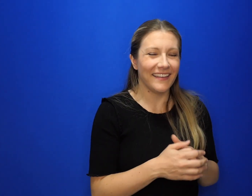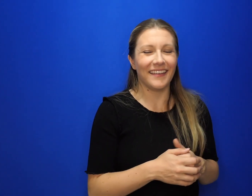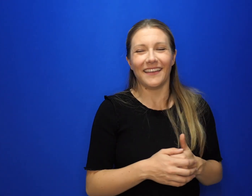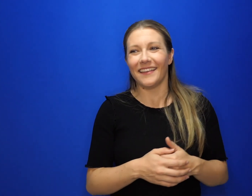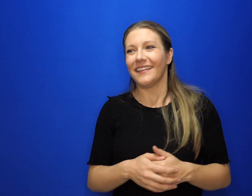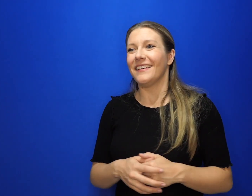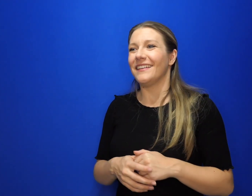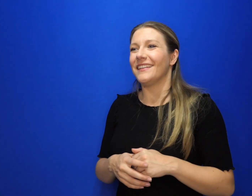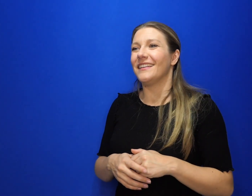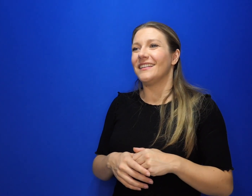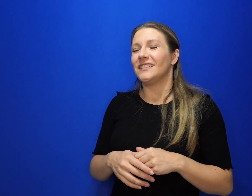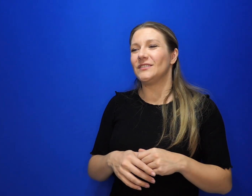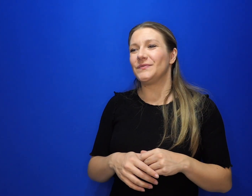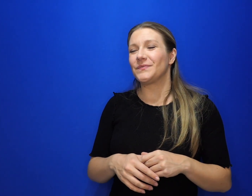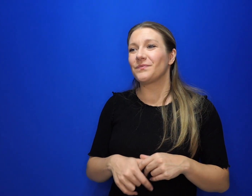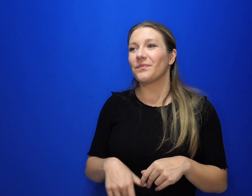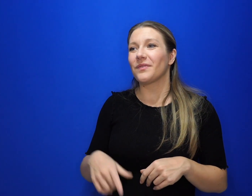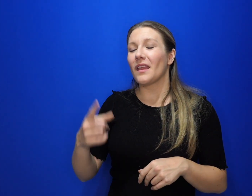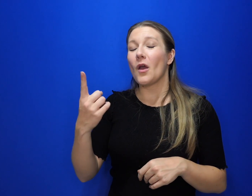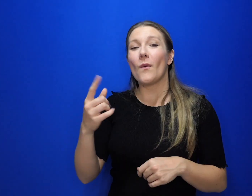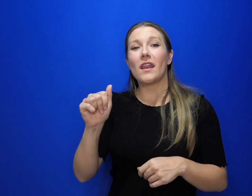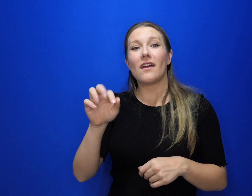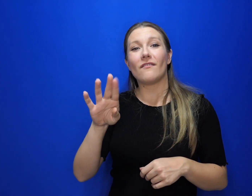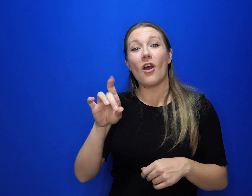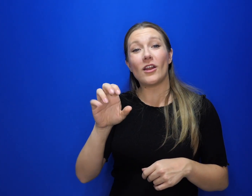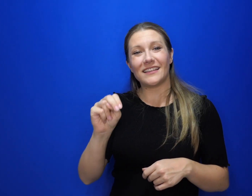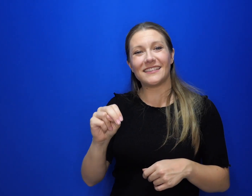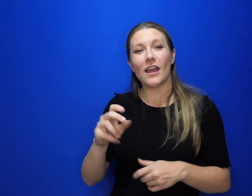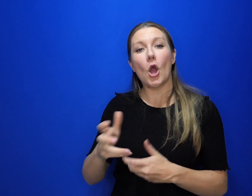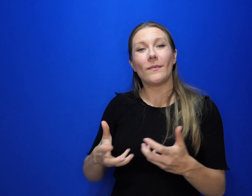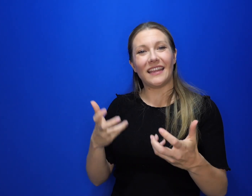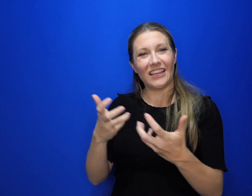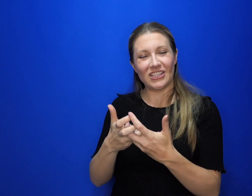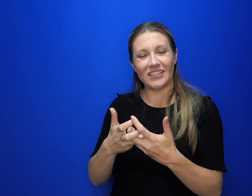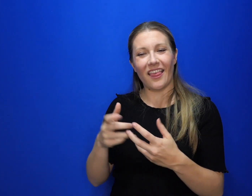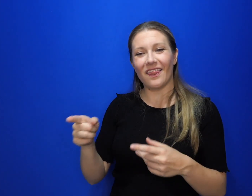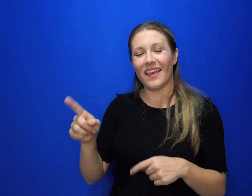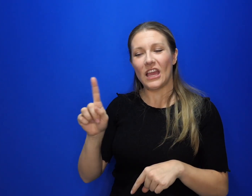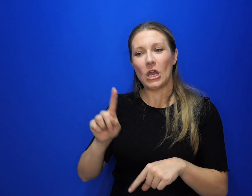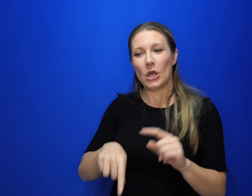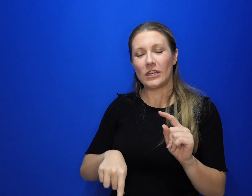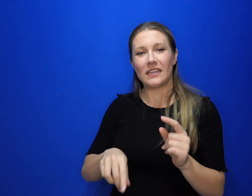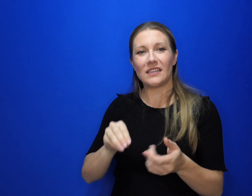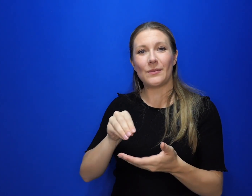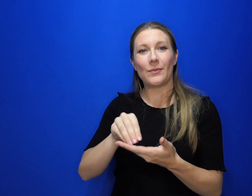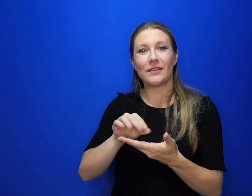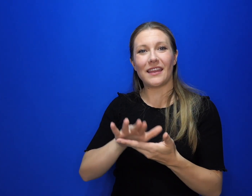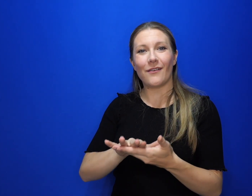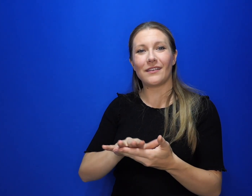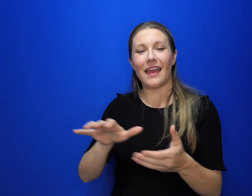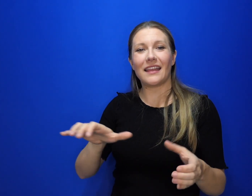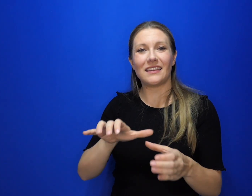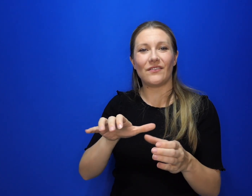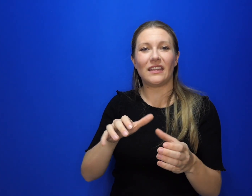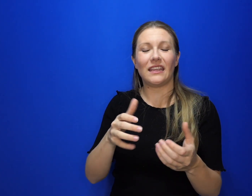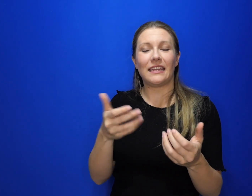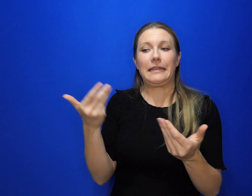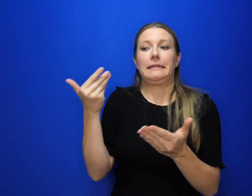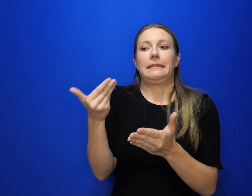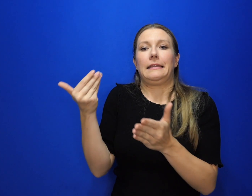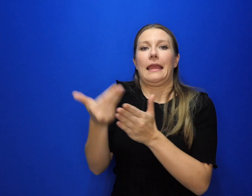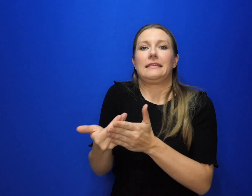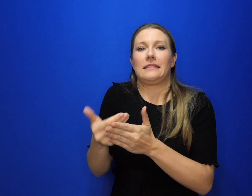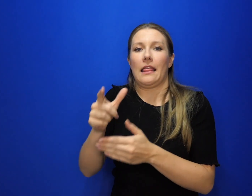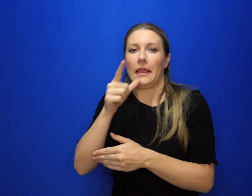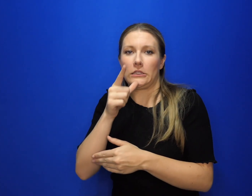actually did have in one of Arden's accommodations that they couldn't put activity right next to lunch. But it took me